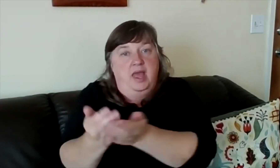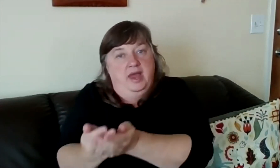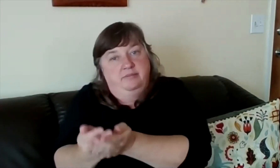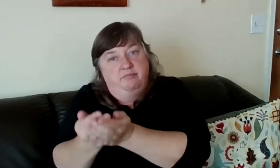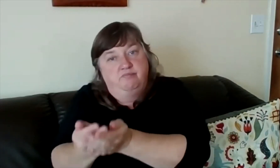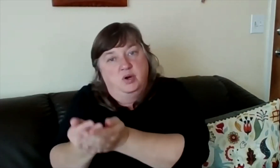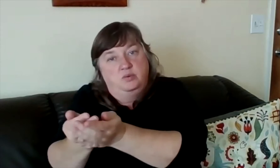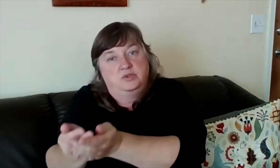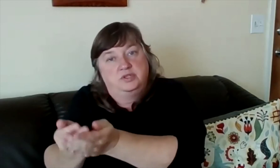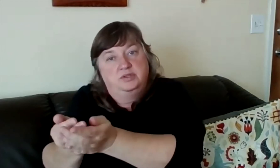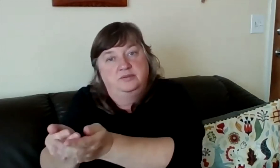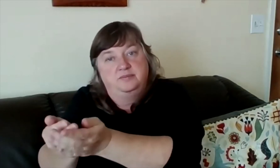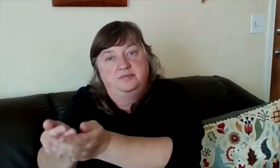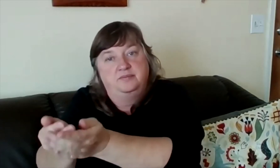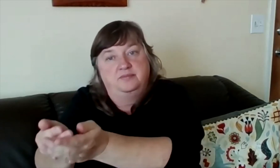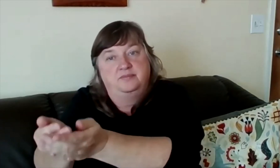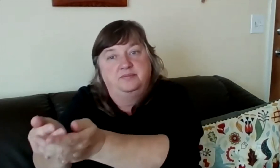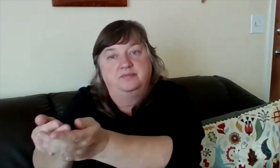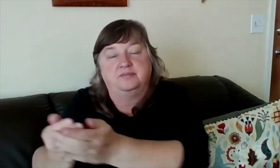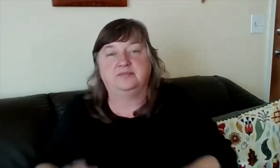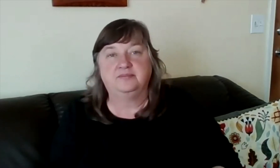and boat.